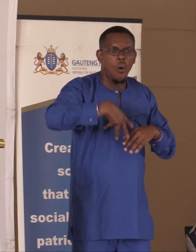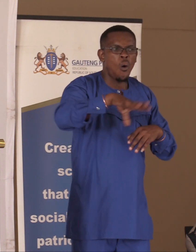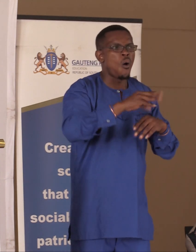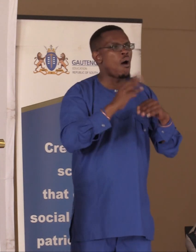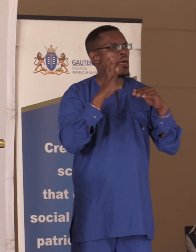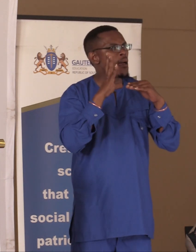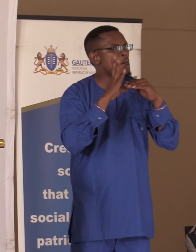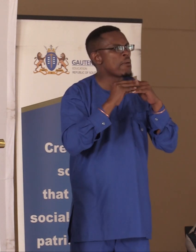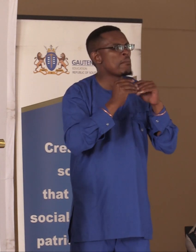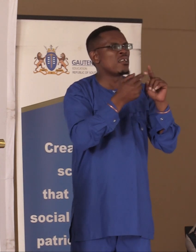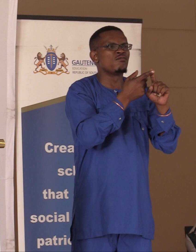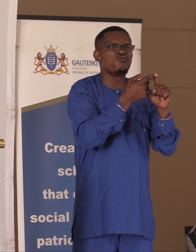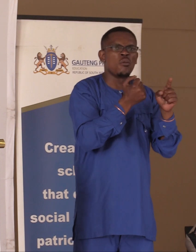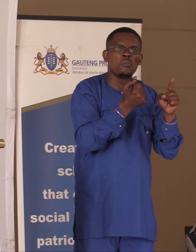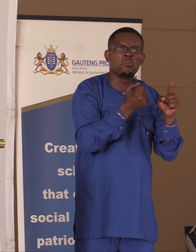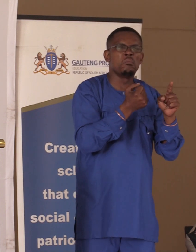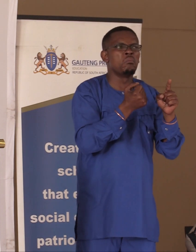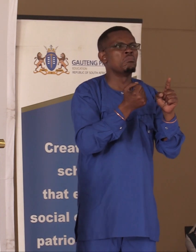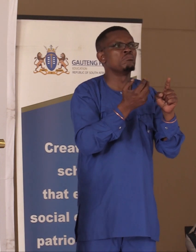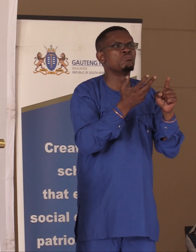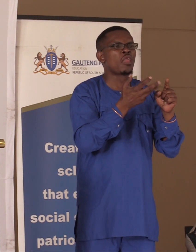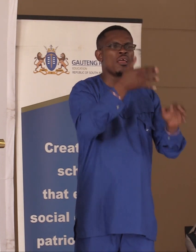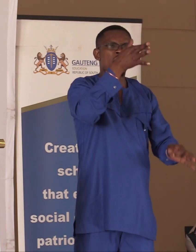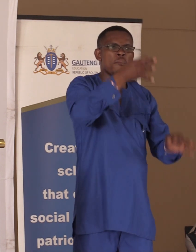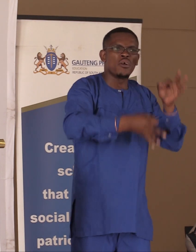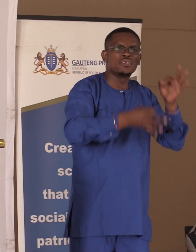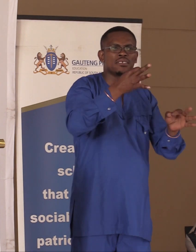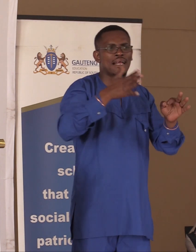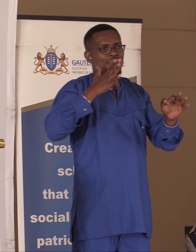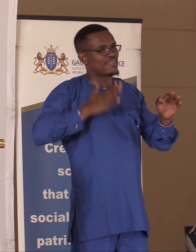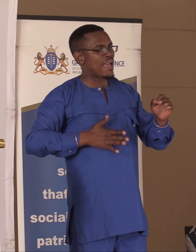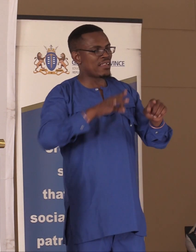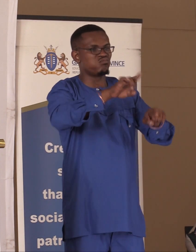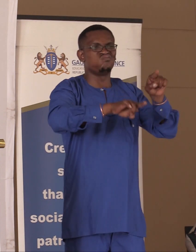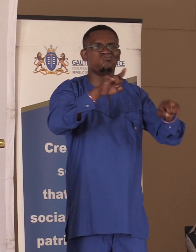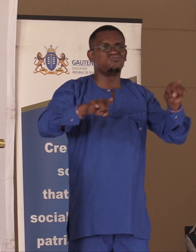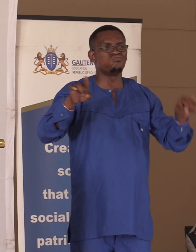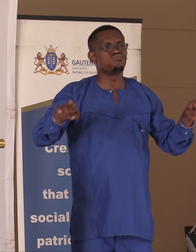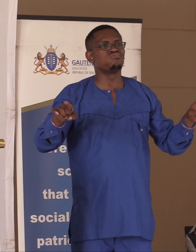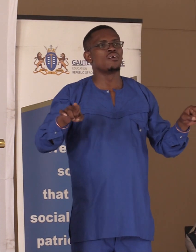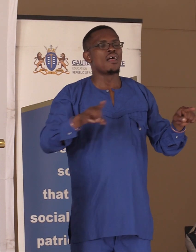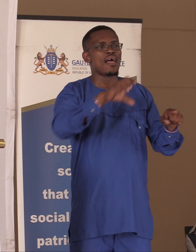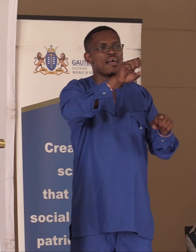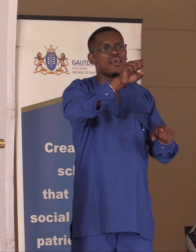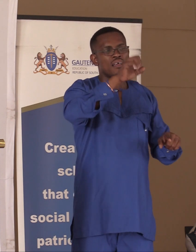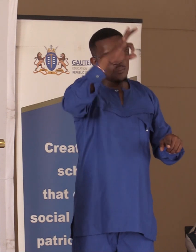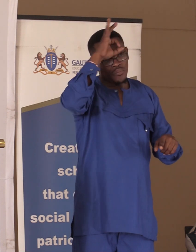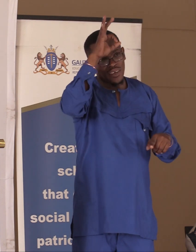members from the political parties, different political parties, SAPS,